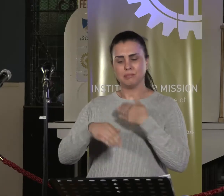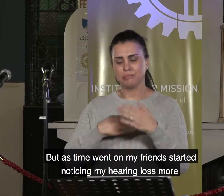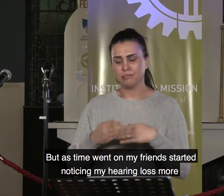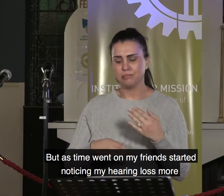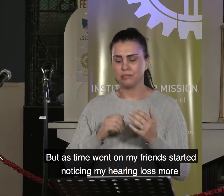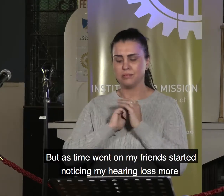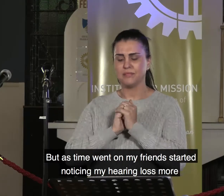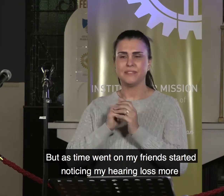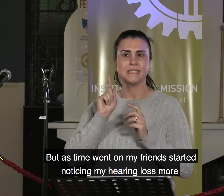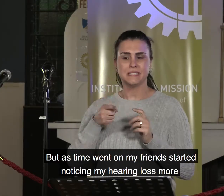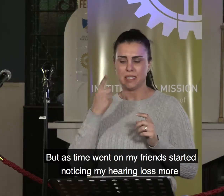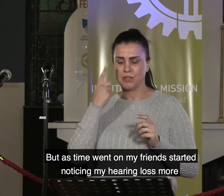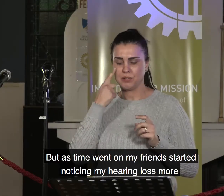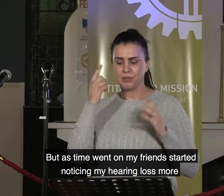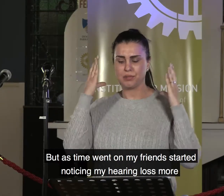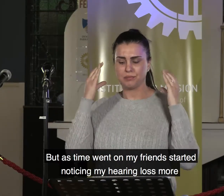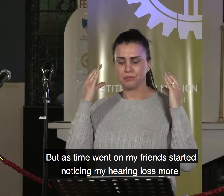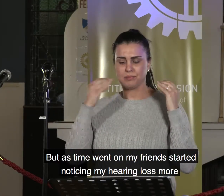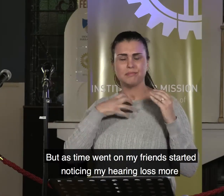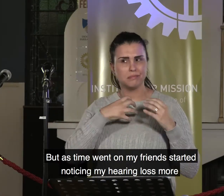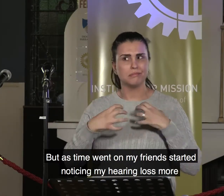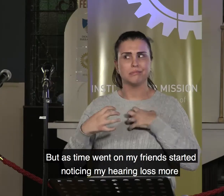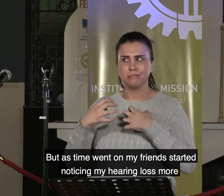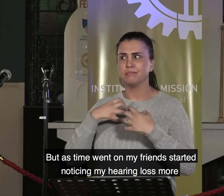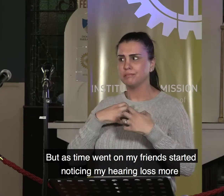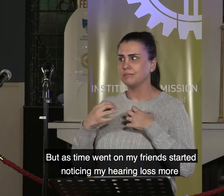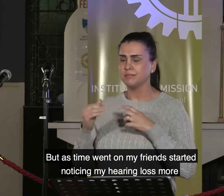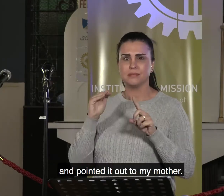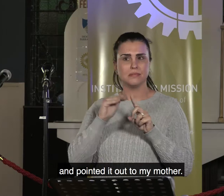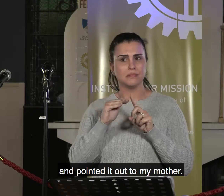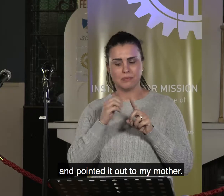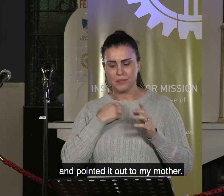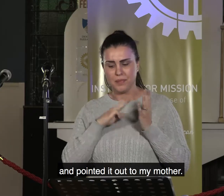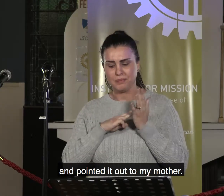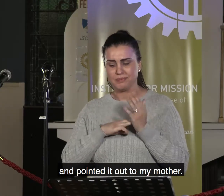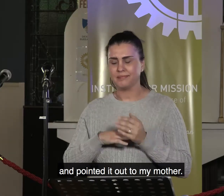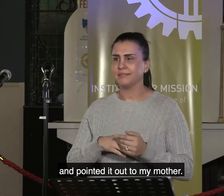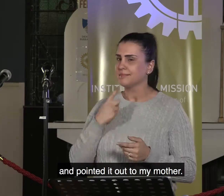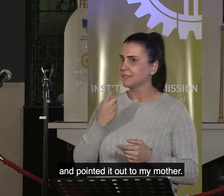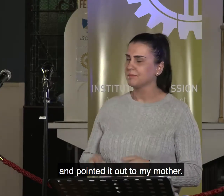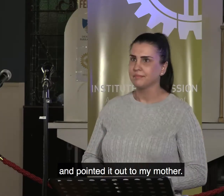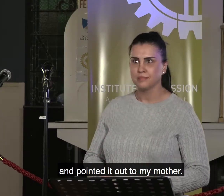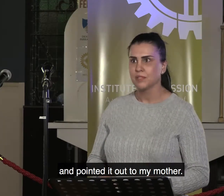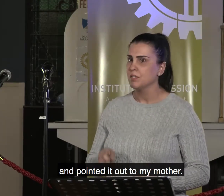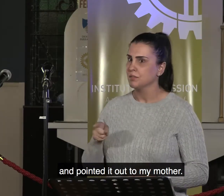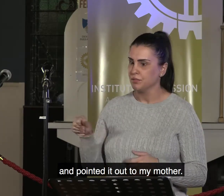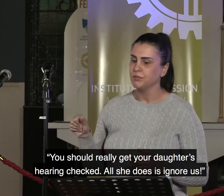But as time went on, my friends started noticing my hearing loss more and pointed it out to my mother. "You should